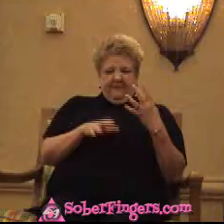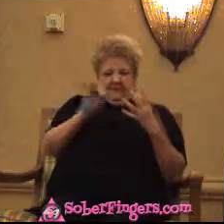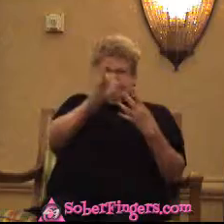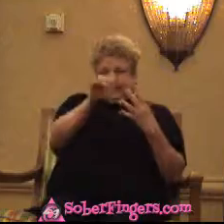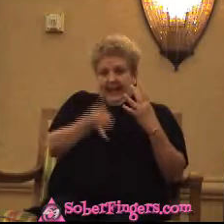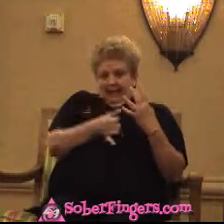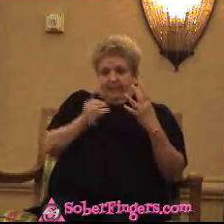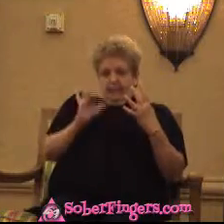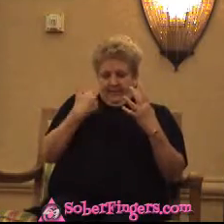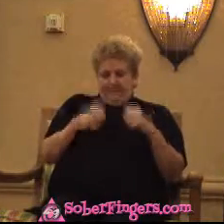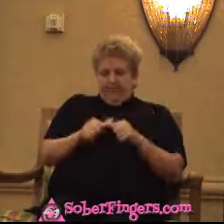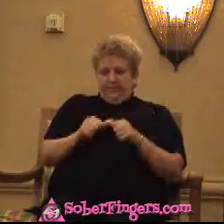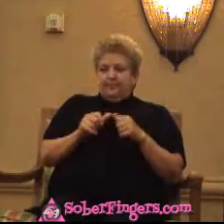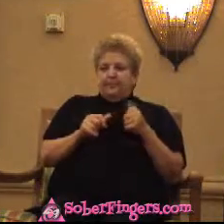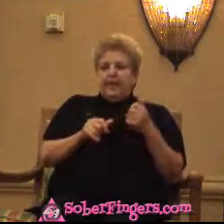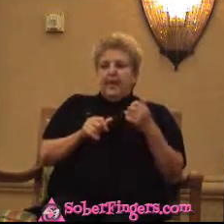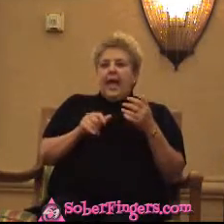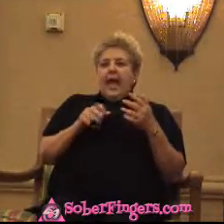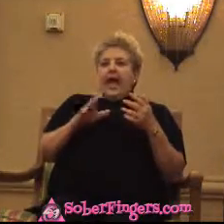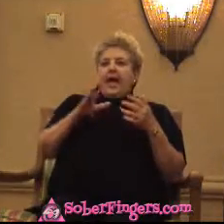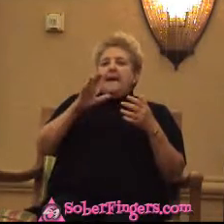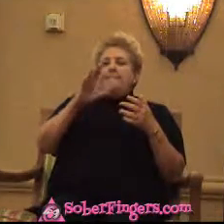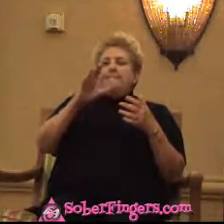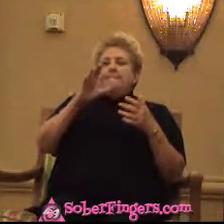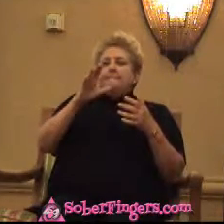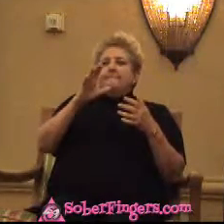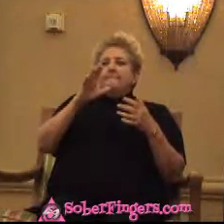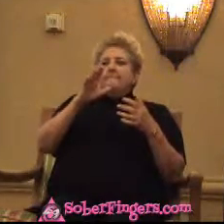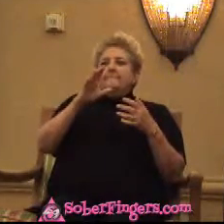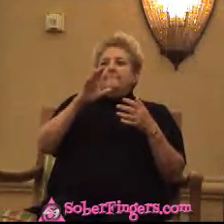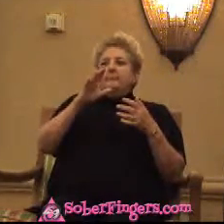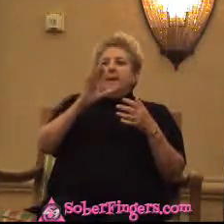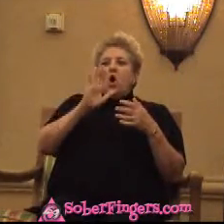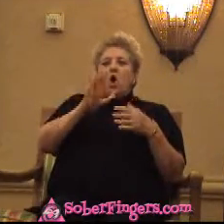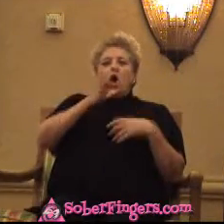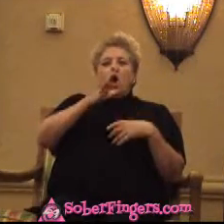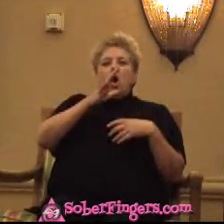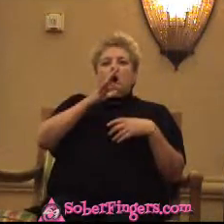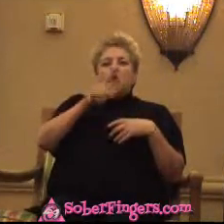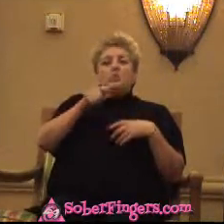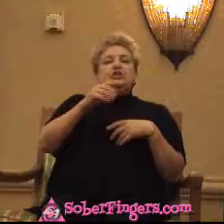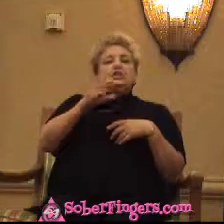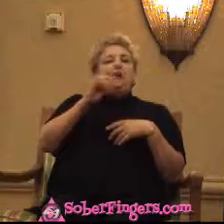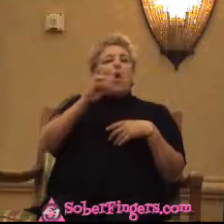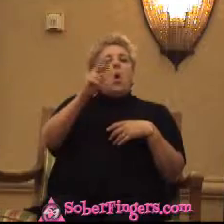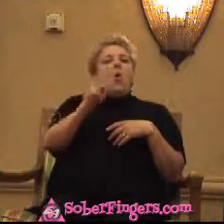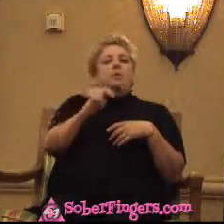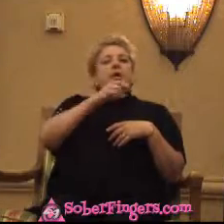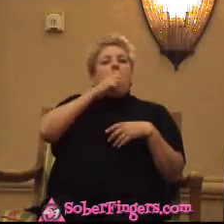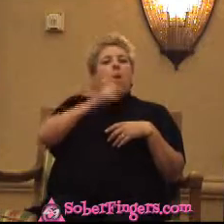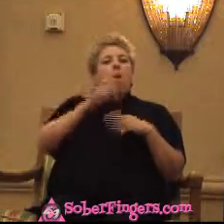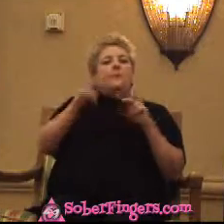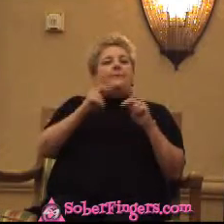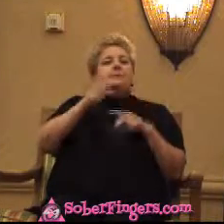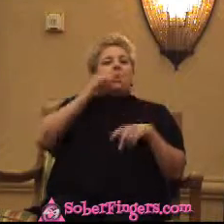mother owned a old folks home in Sparks, Nevada, which is right next door to